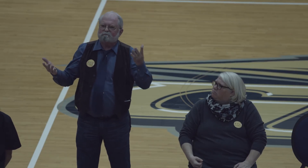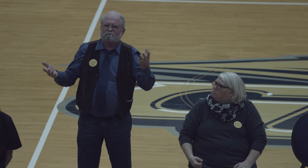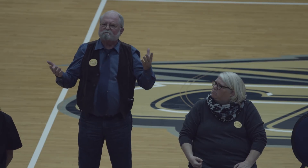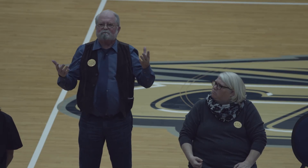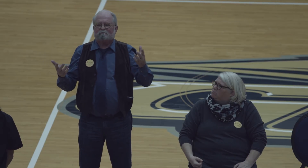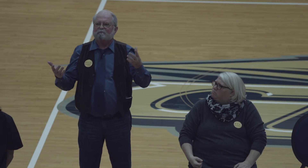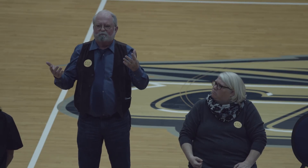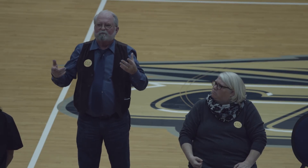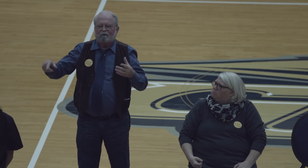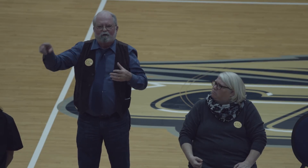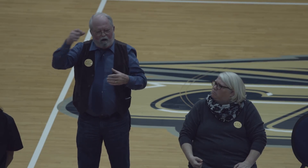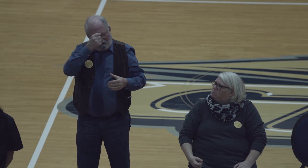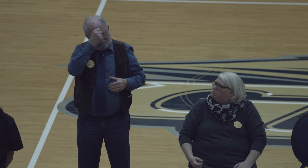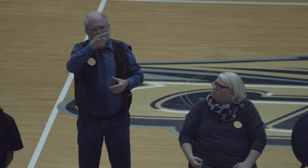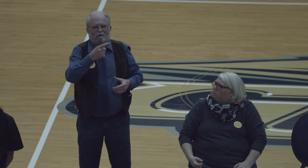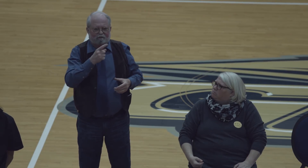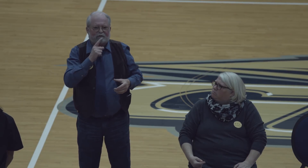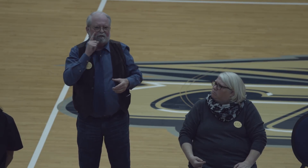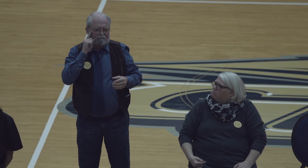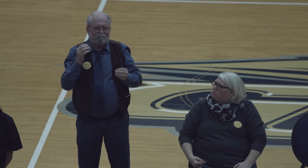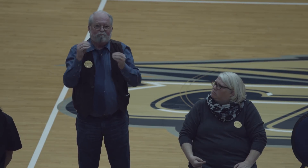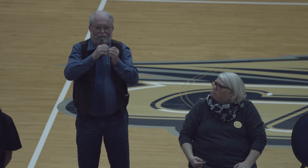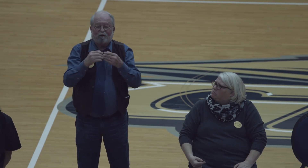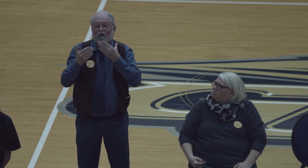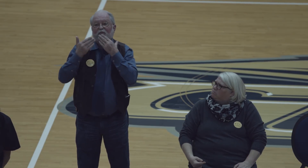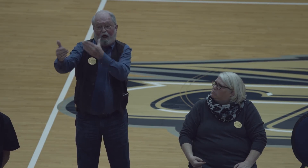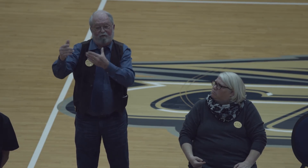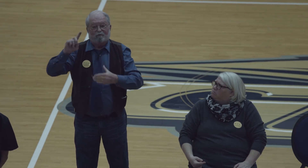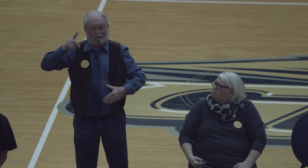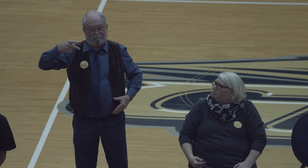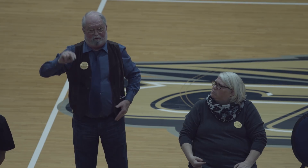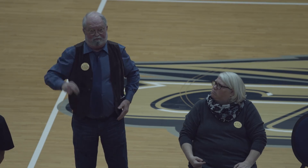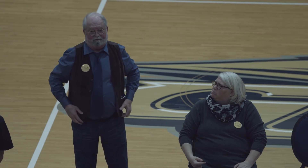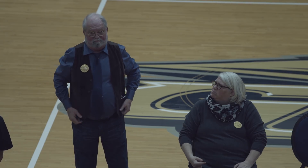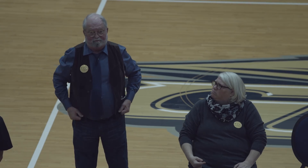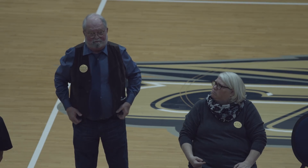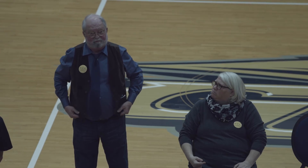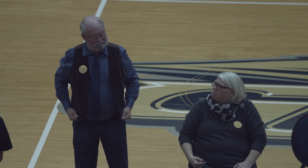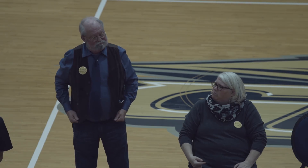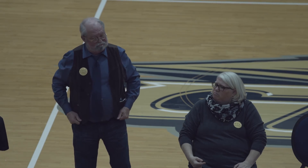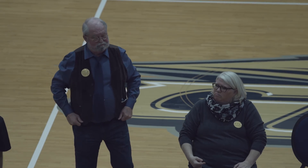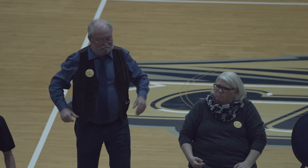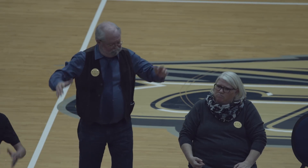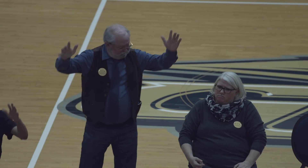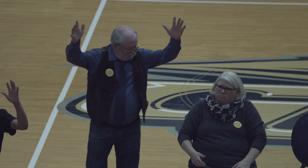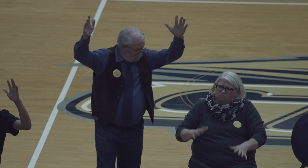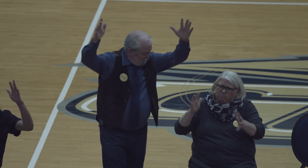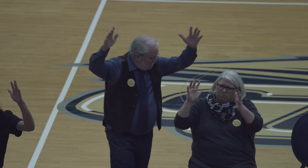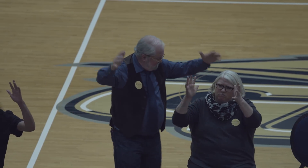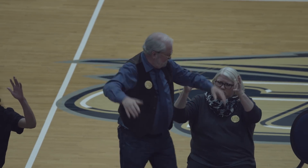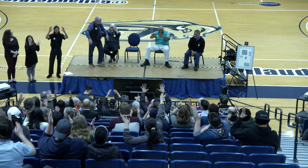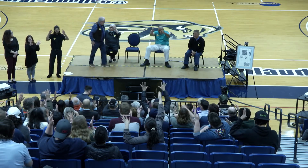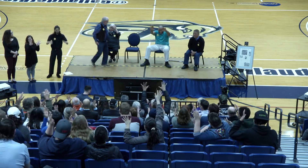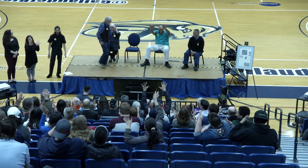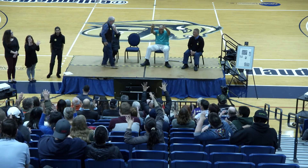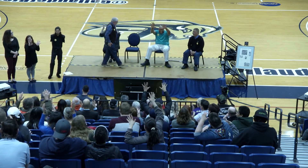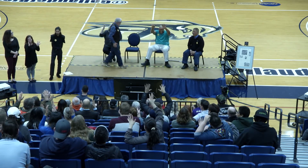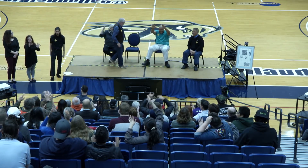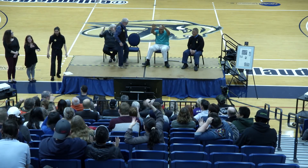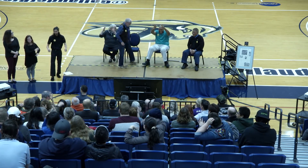experience shifted tremendously after the movement. It was an incredible movement. We should be all very grateful